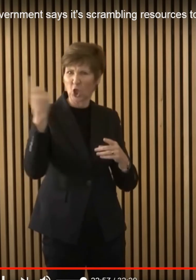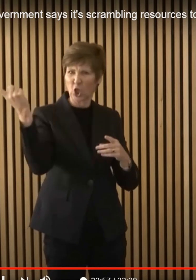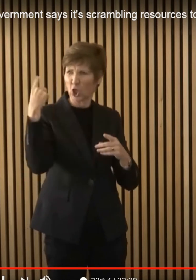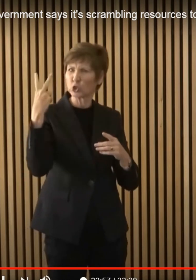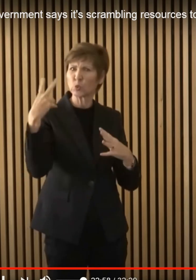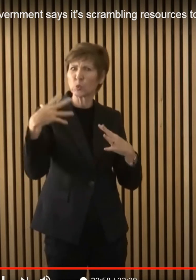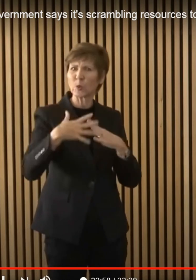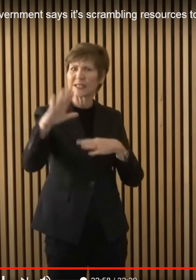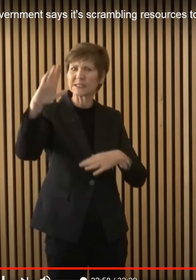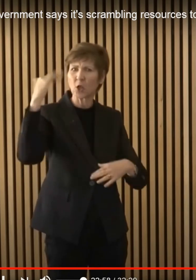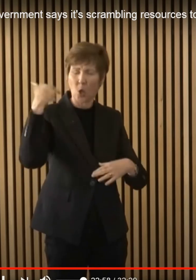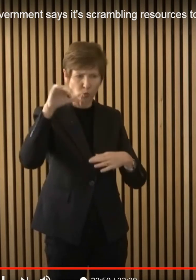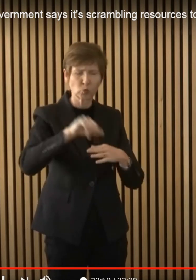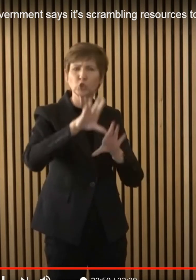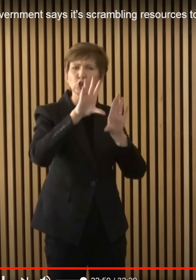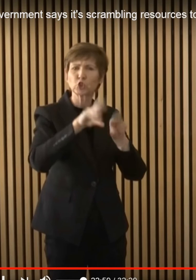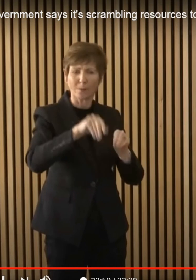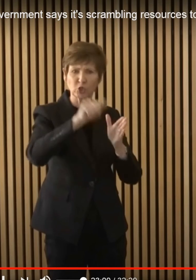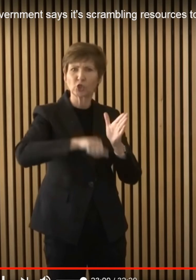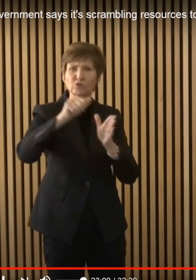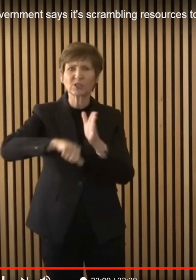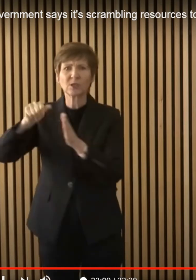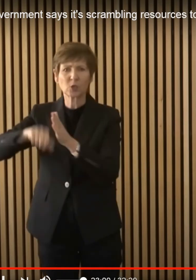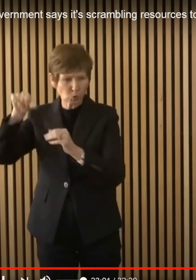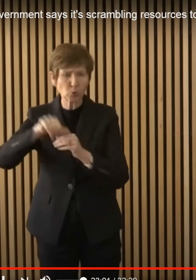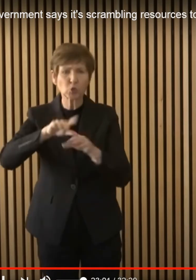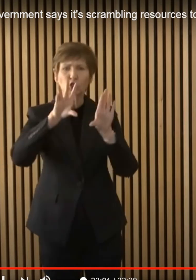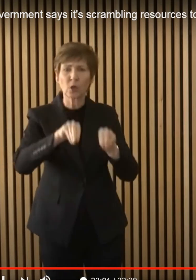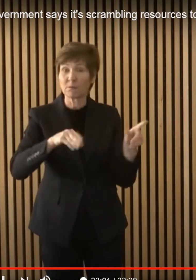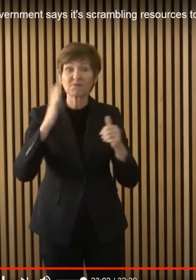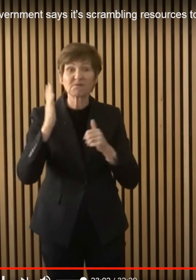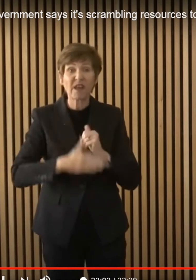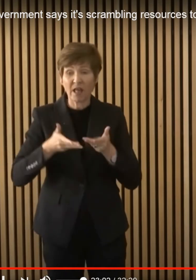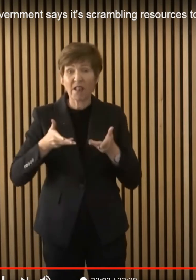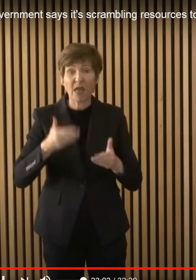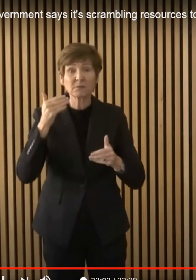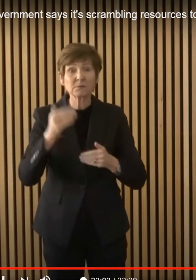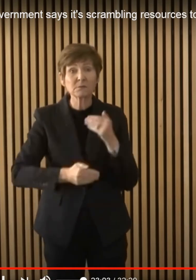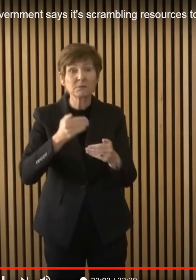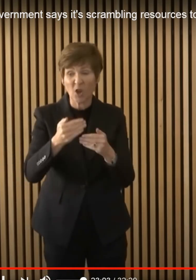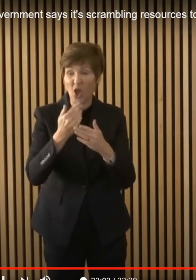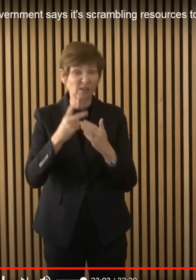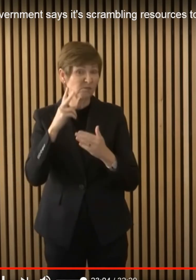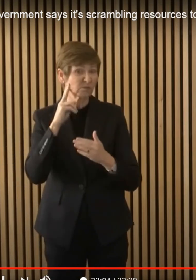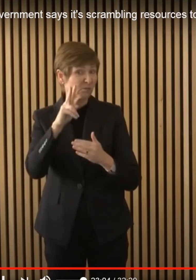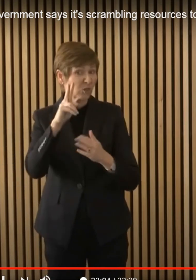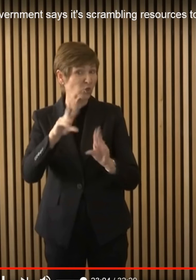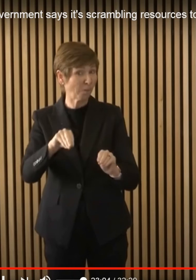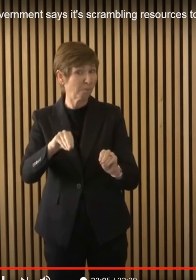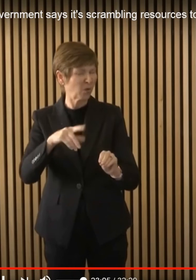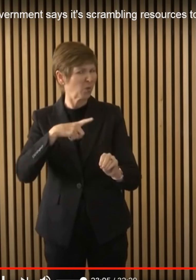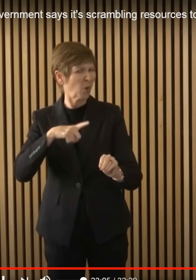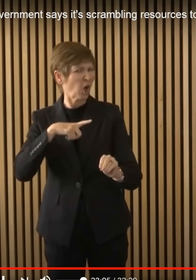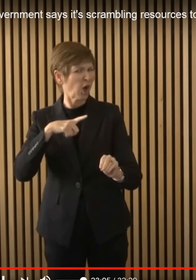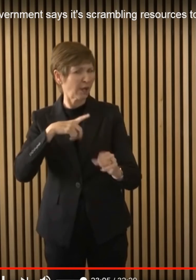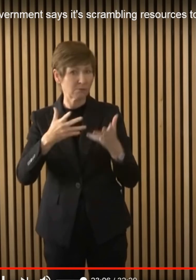really needed to free up hospital capacity for our aged care residents? Look, I understand this is a massive decision, and we're working in partnership, as Joe